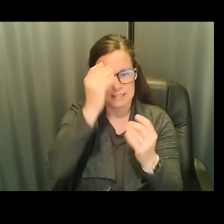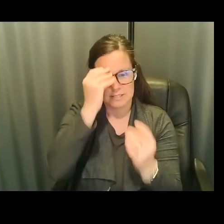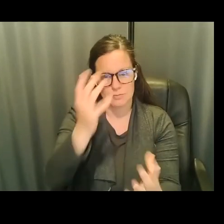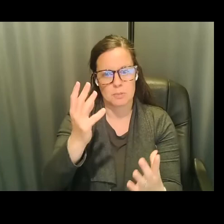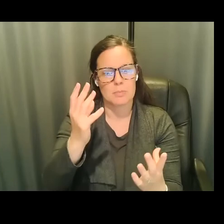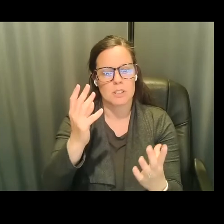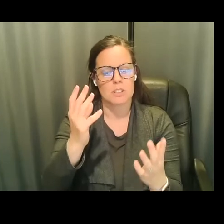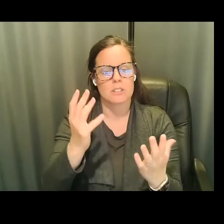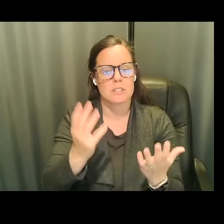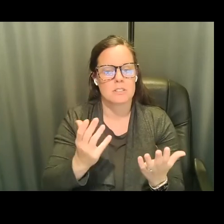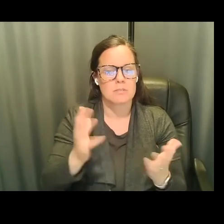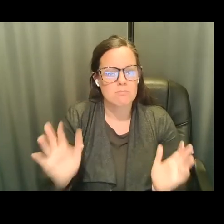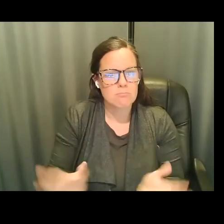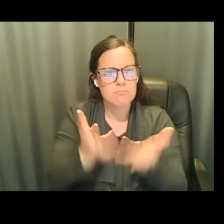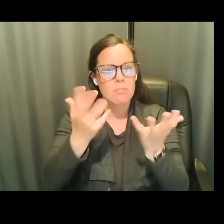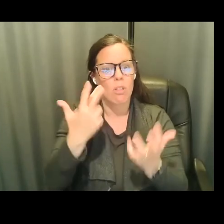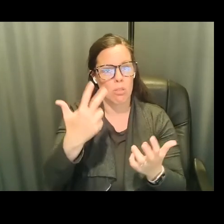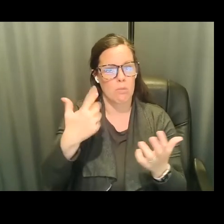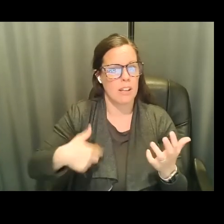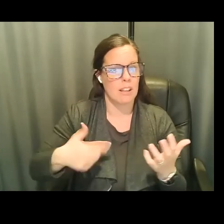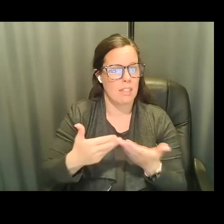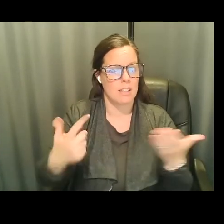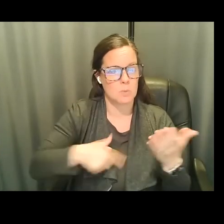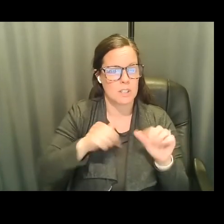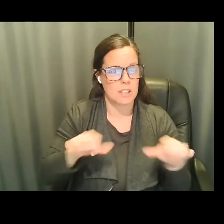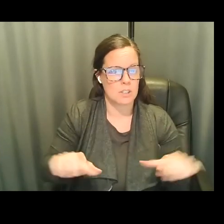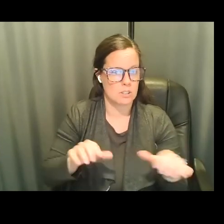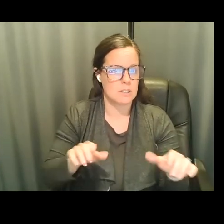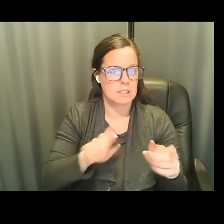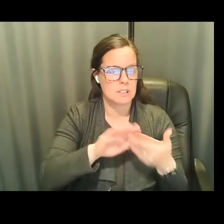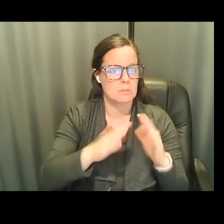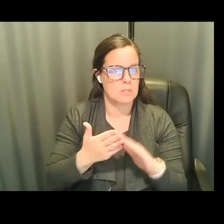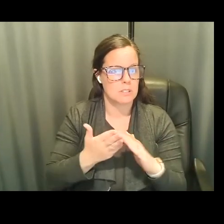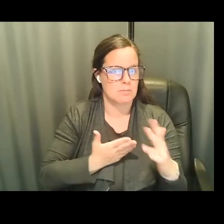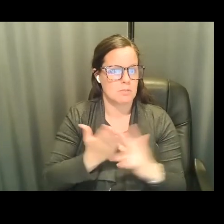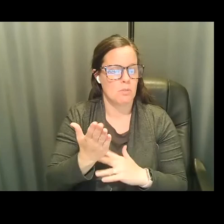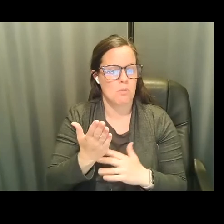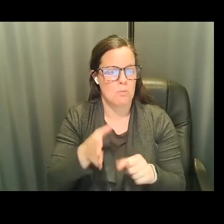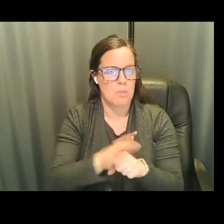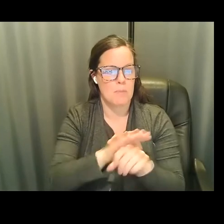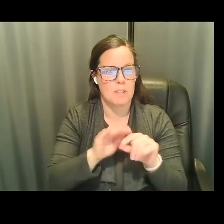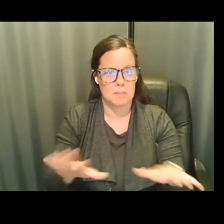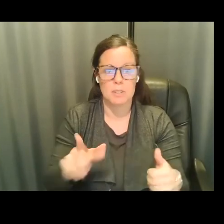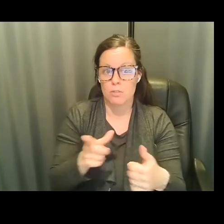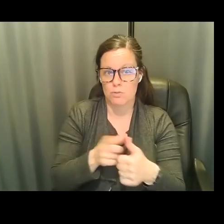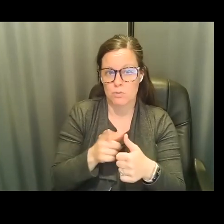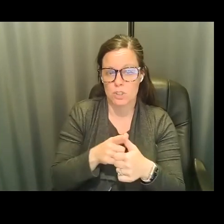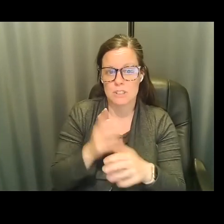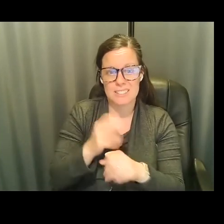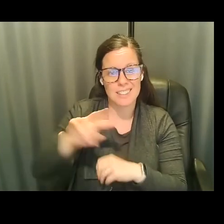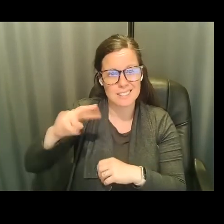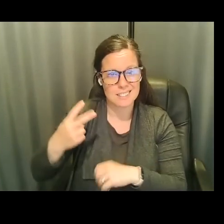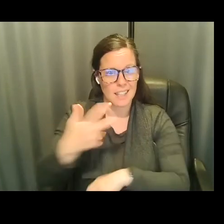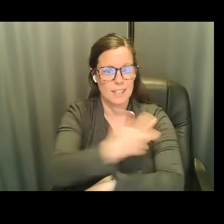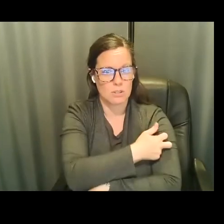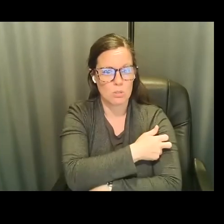3 things we can all be doing as a community to move through this pandemic. First, get your second dose.